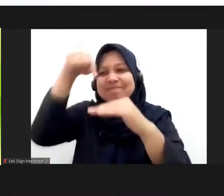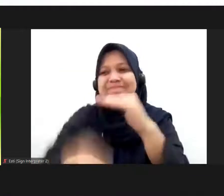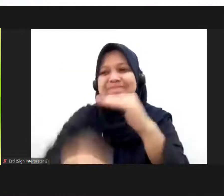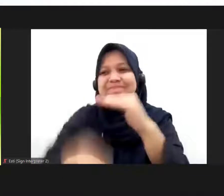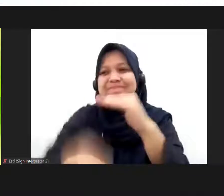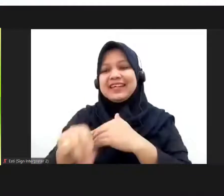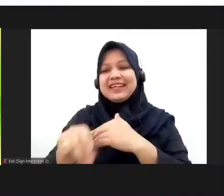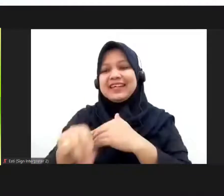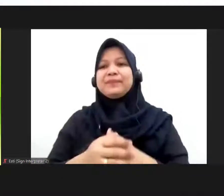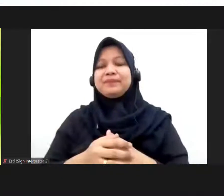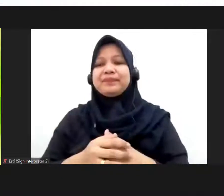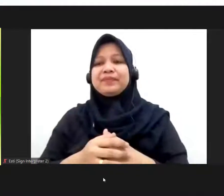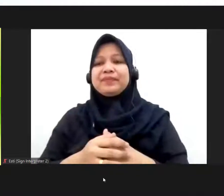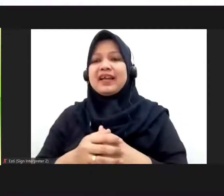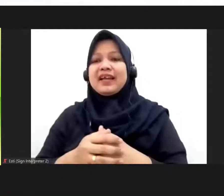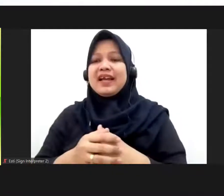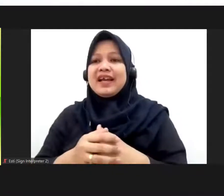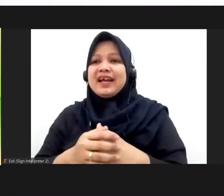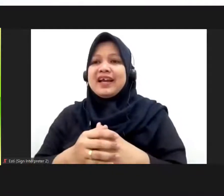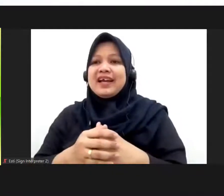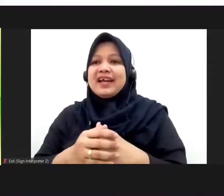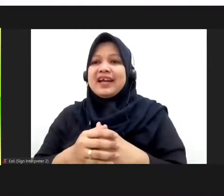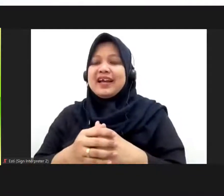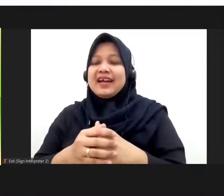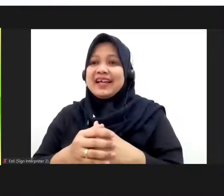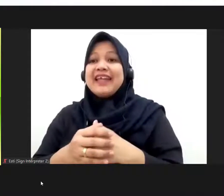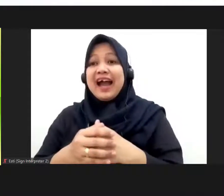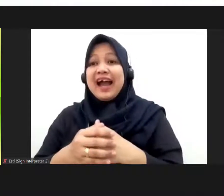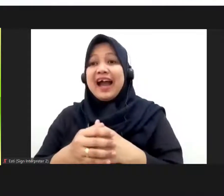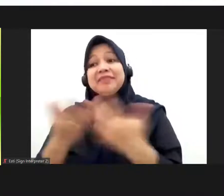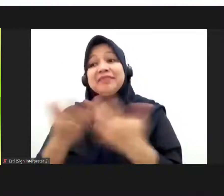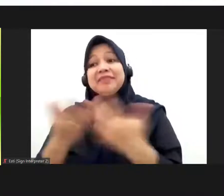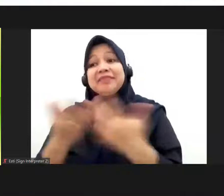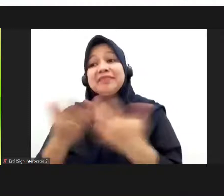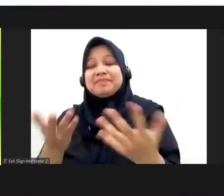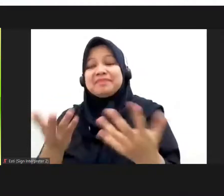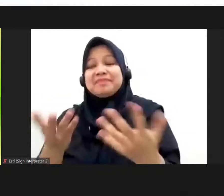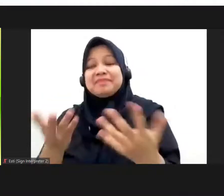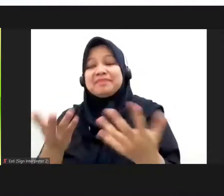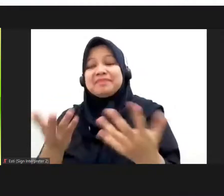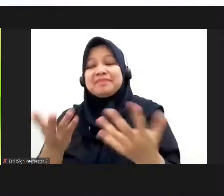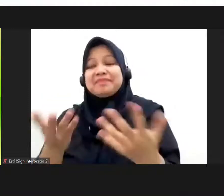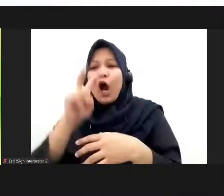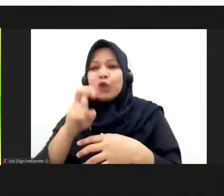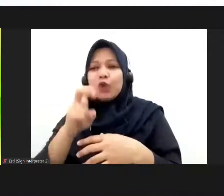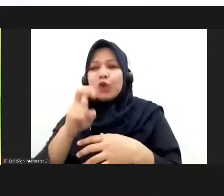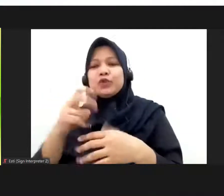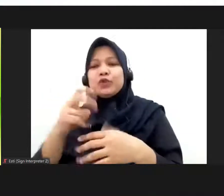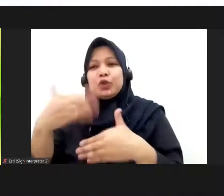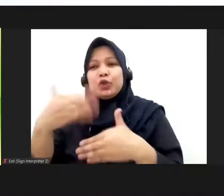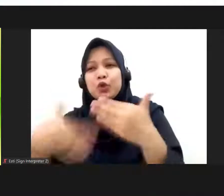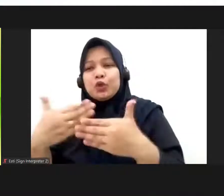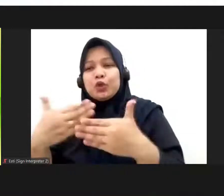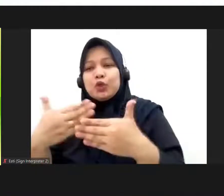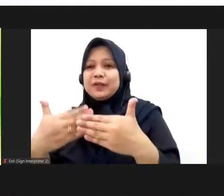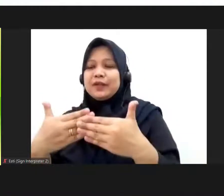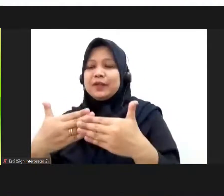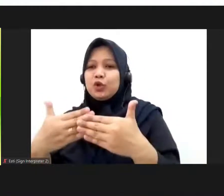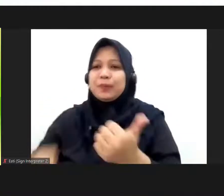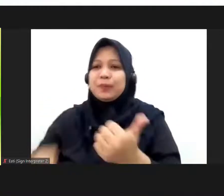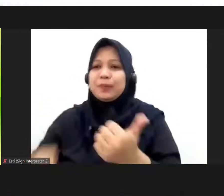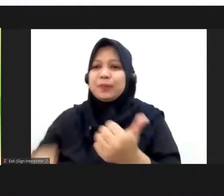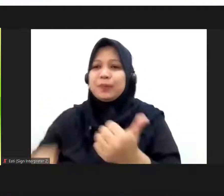culture thing, no? So as CSOs, we should continue to support those mechanisms and culture. So